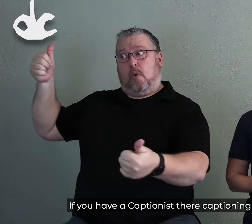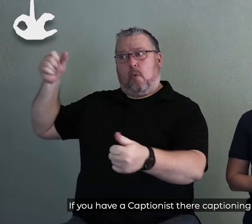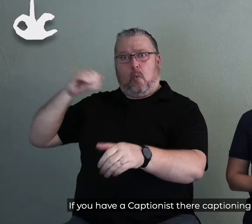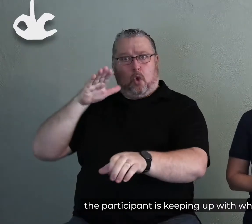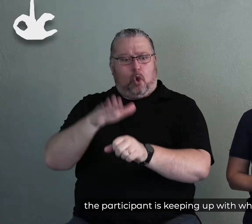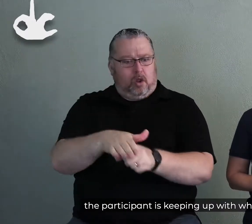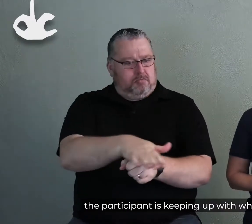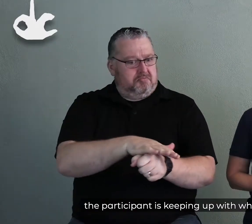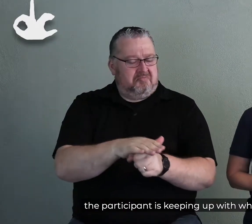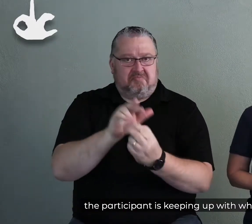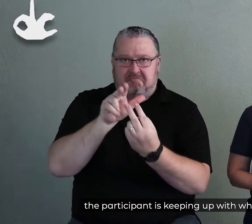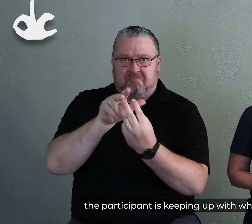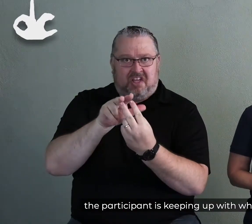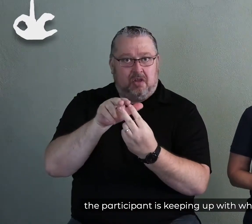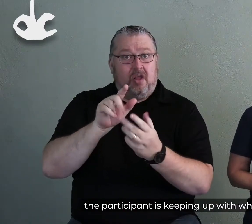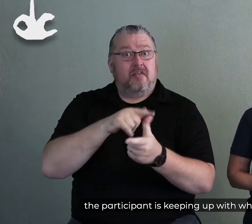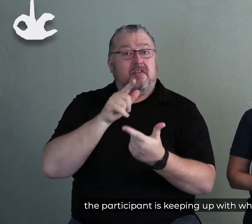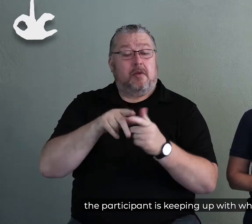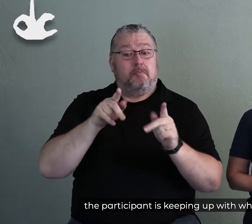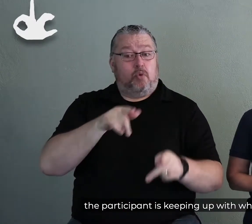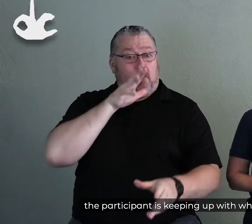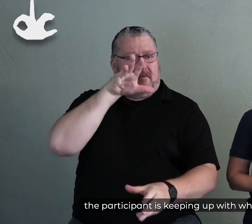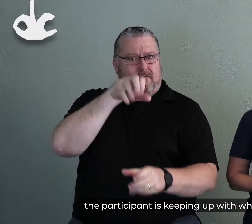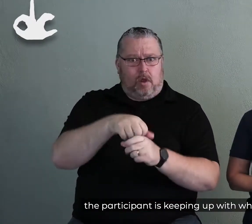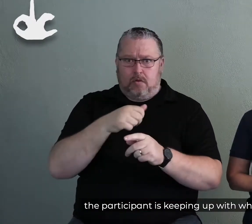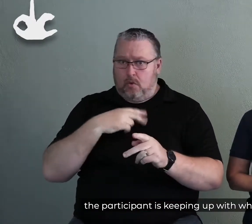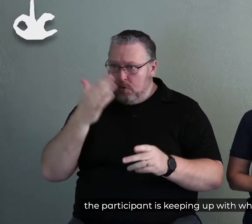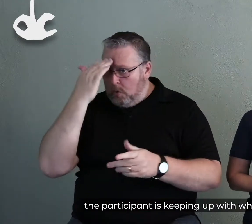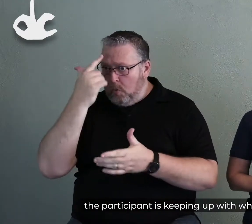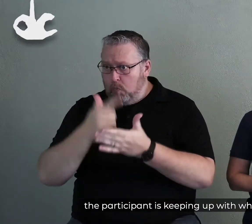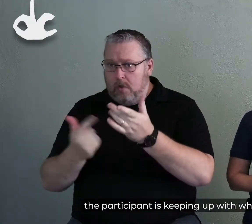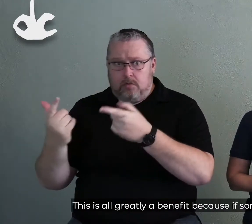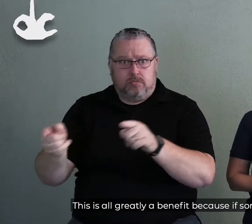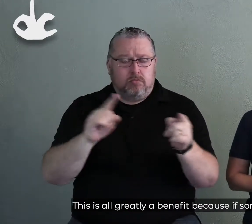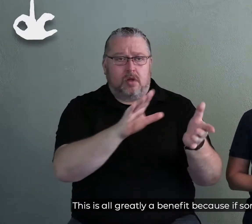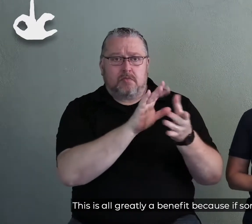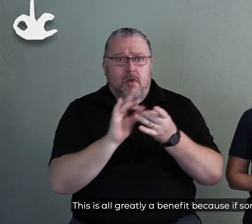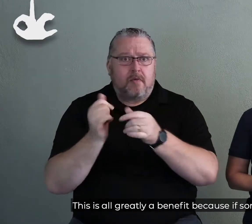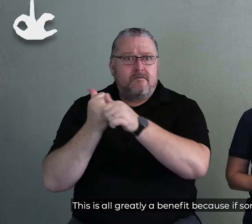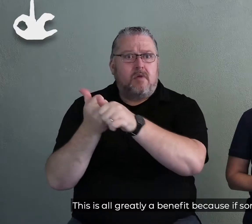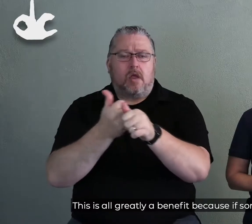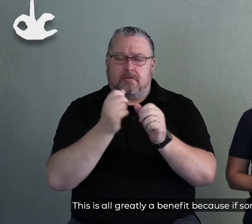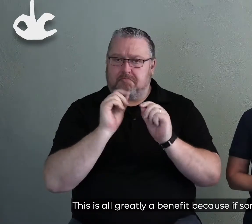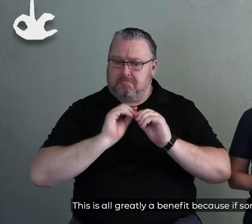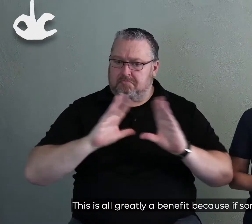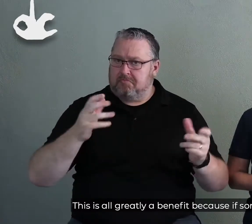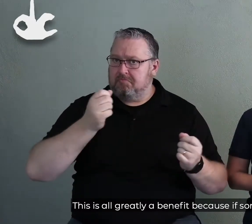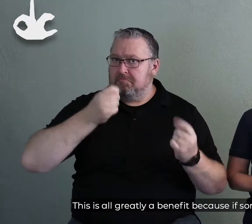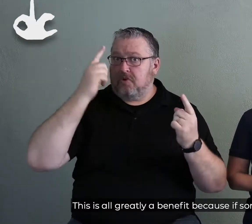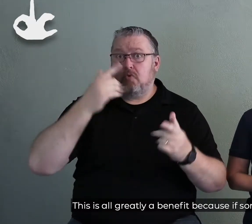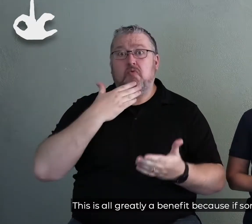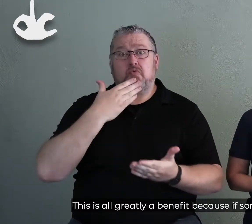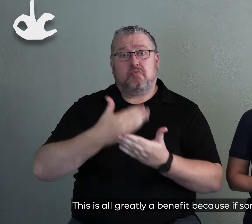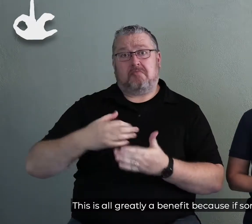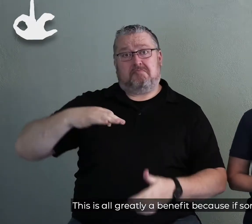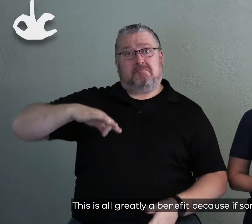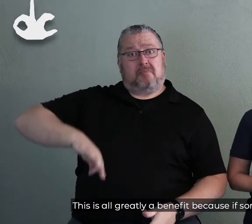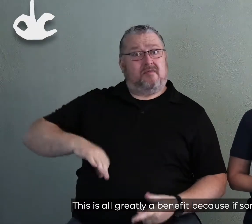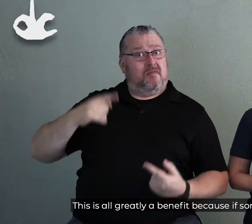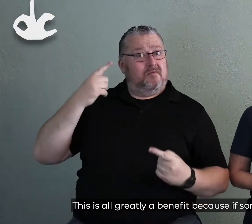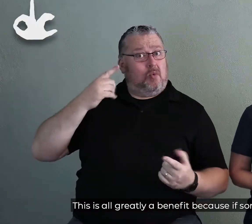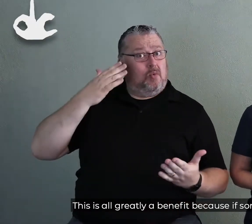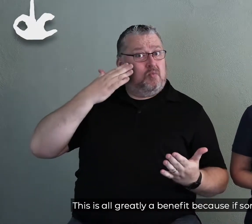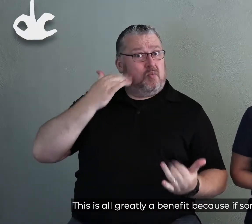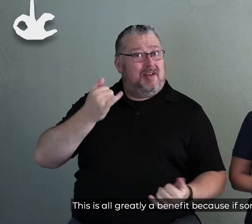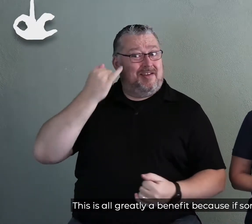on site, the participant can keep up with what's being said. This all is greatly a benefit